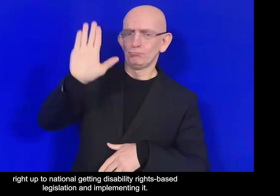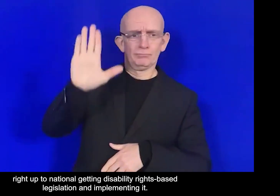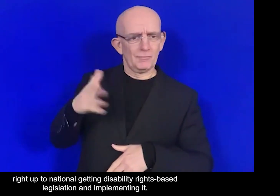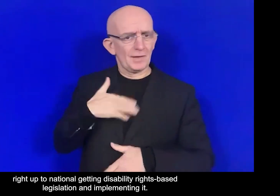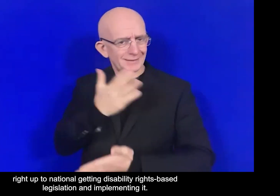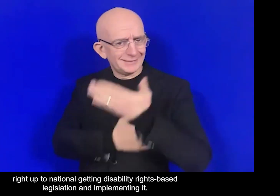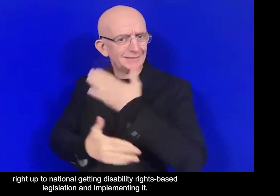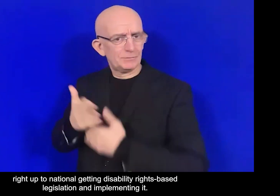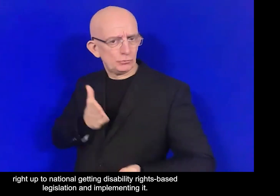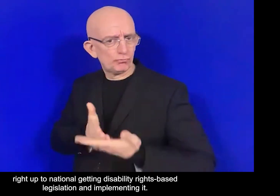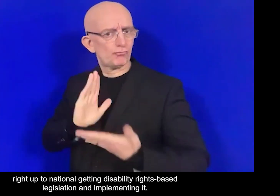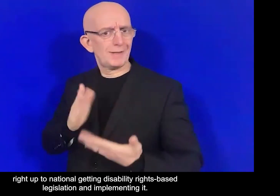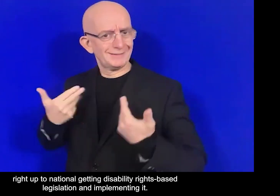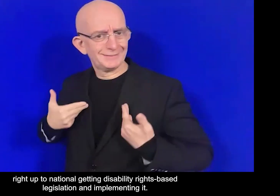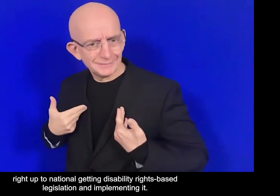implementing it.